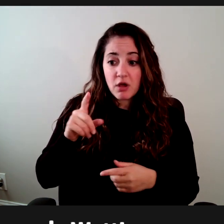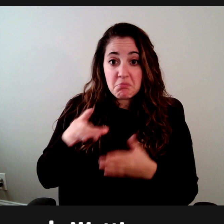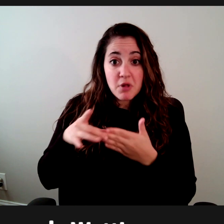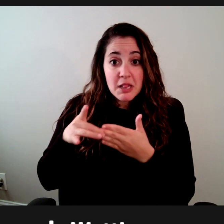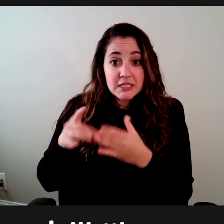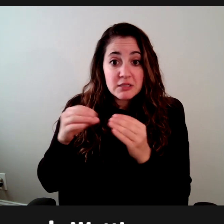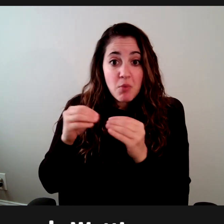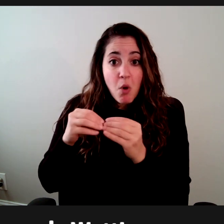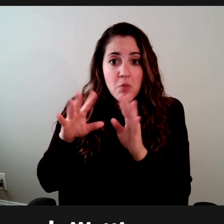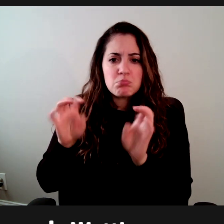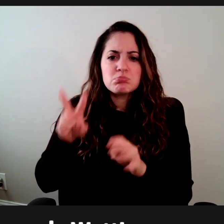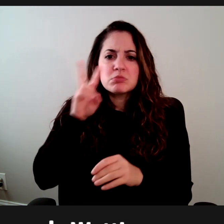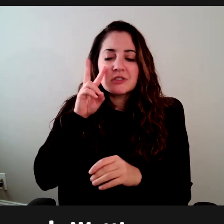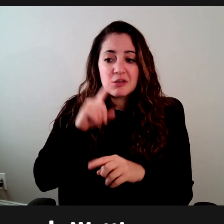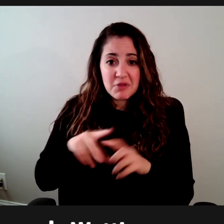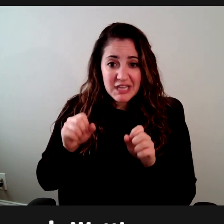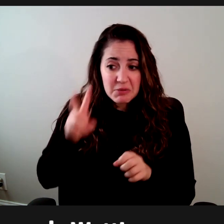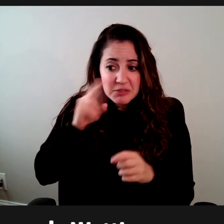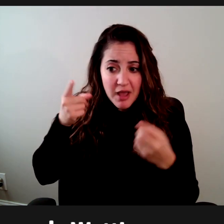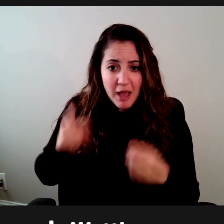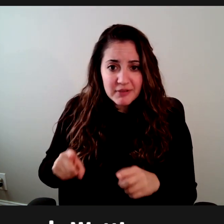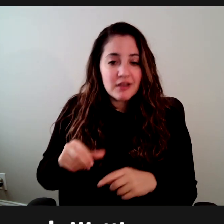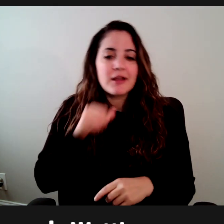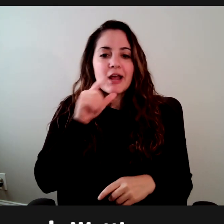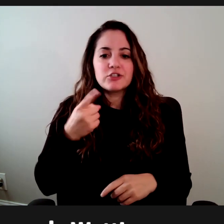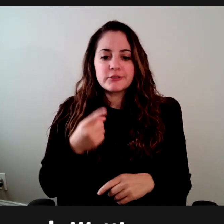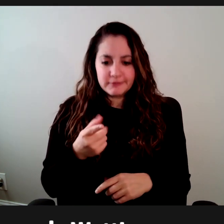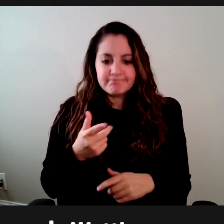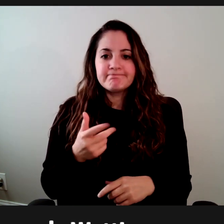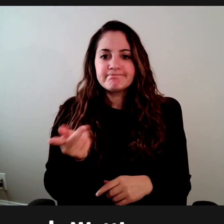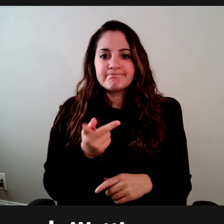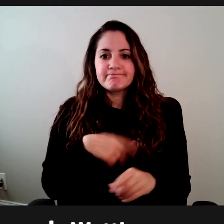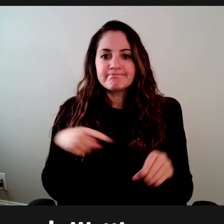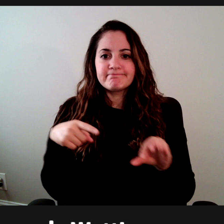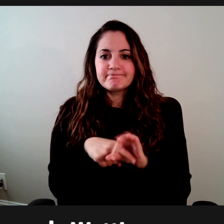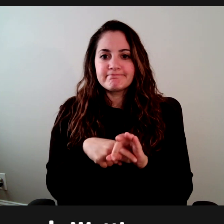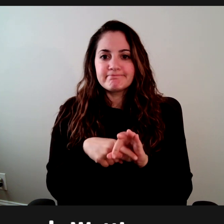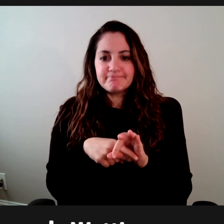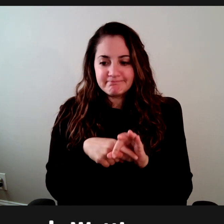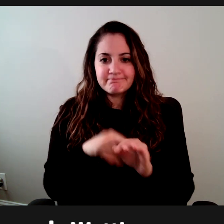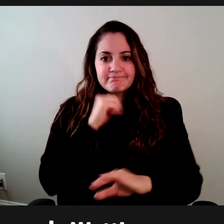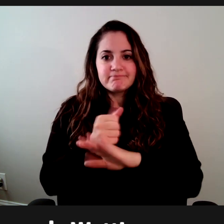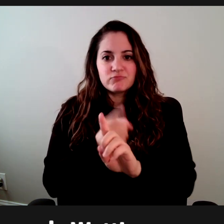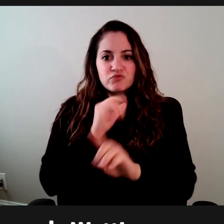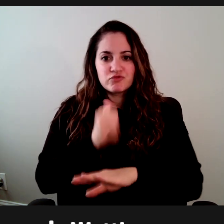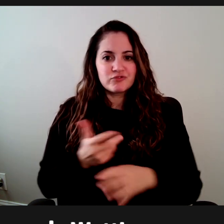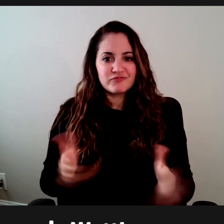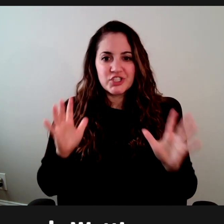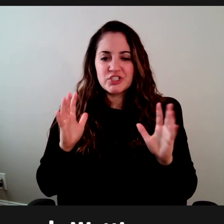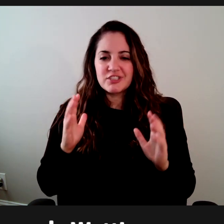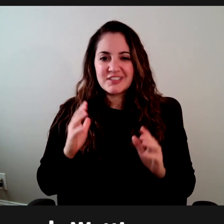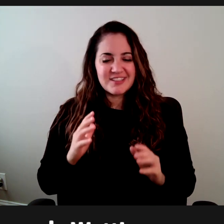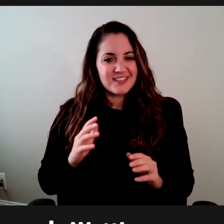goes, I don't know. But can we just see what happens? Rather than going into it like, we're going to have sex now and we're going to try to make that